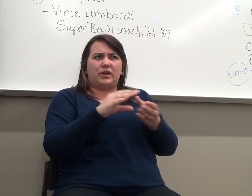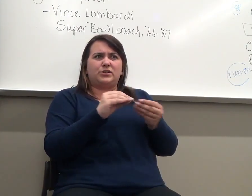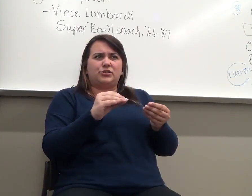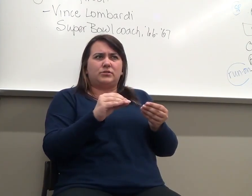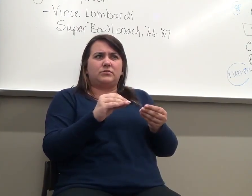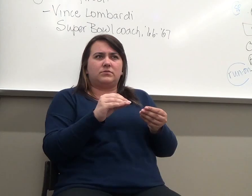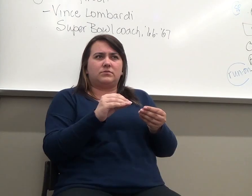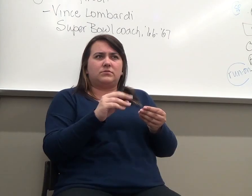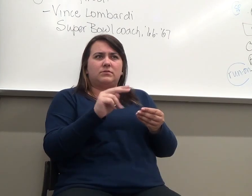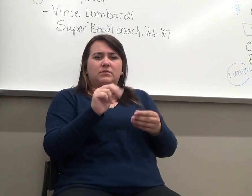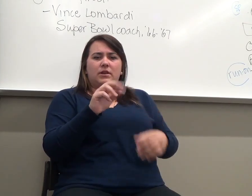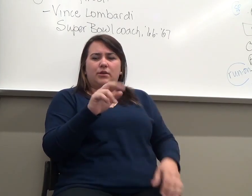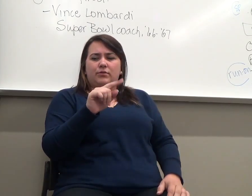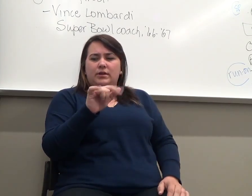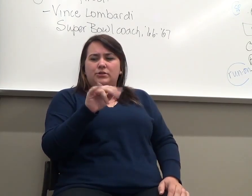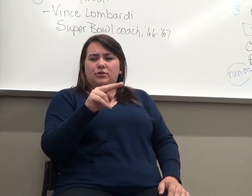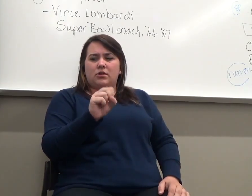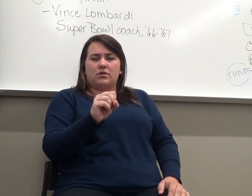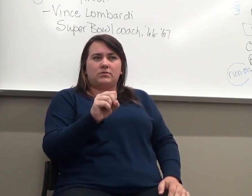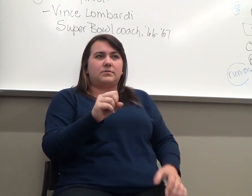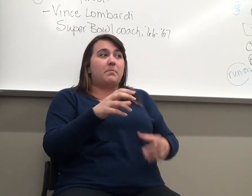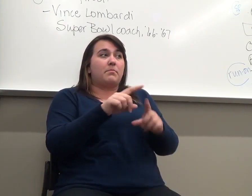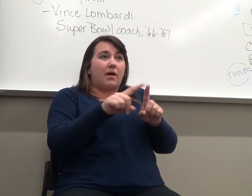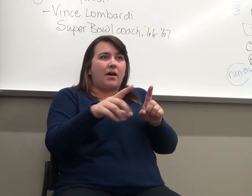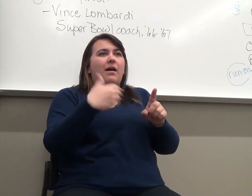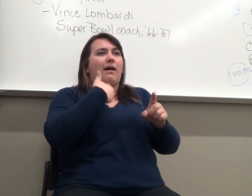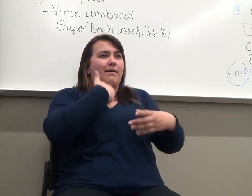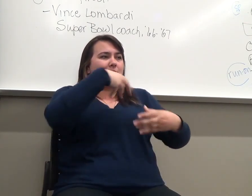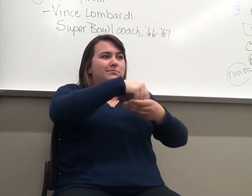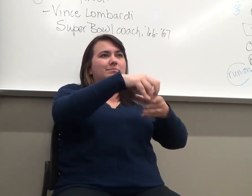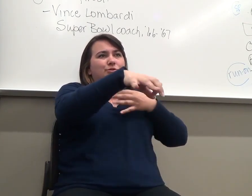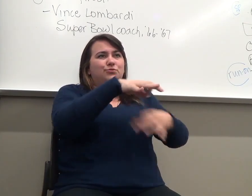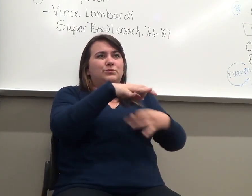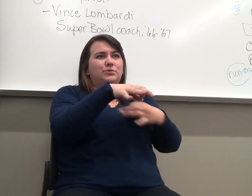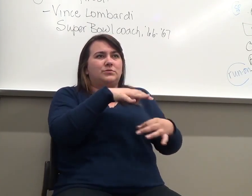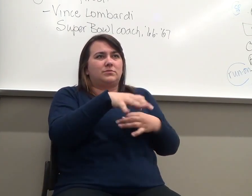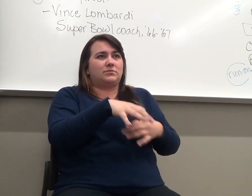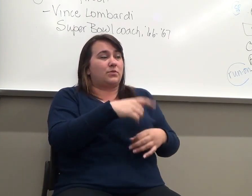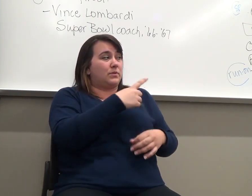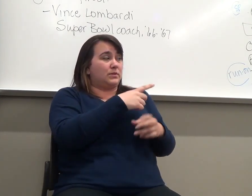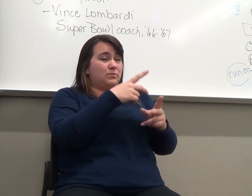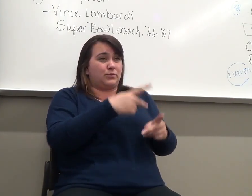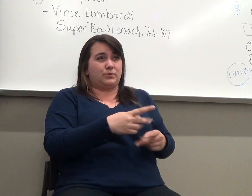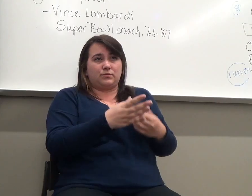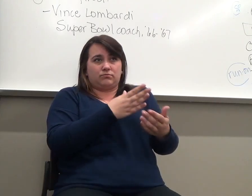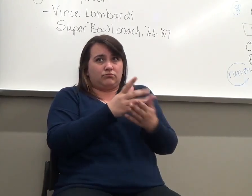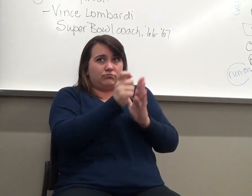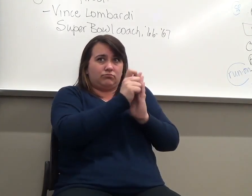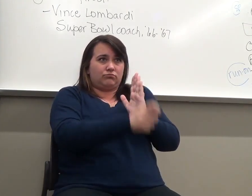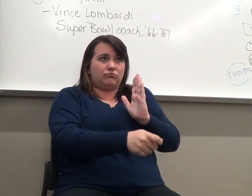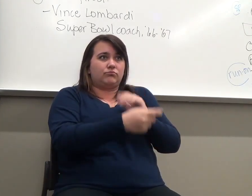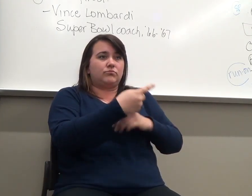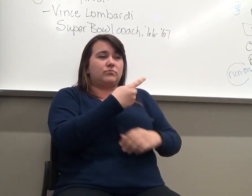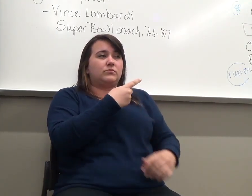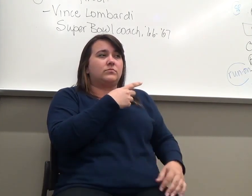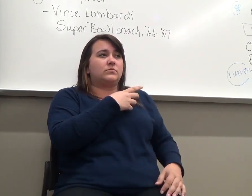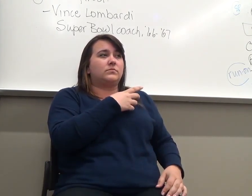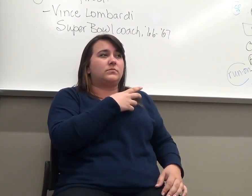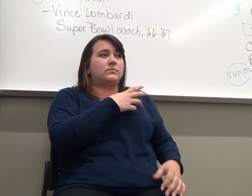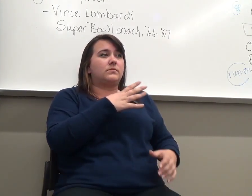that you're telling. Okay, looking back on a childhood memory, there's one that I find that makes me grin from